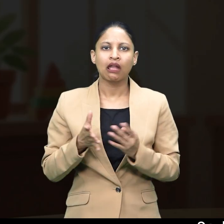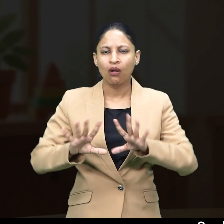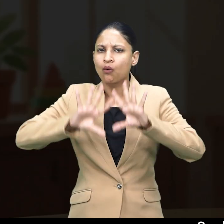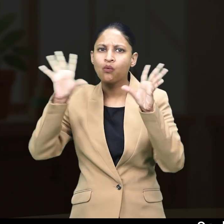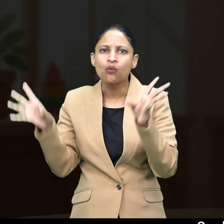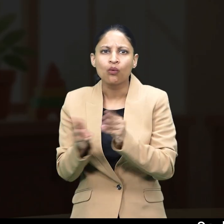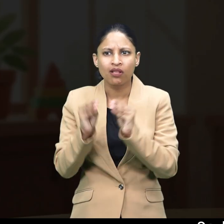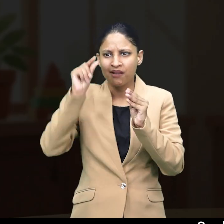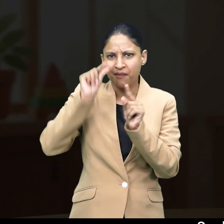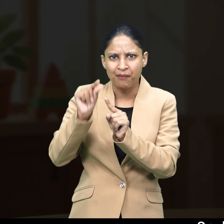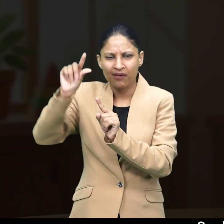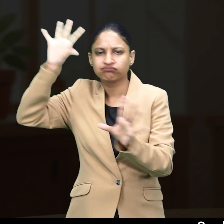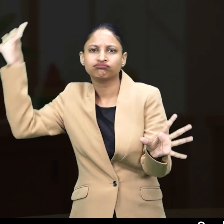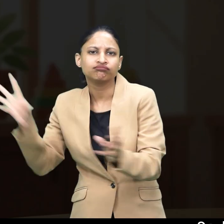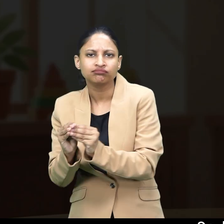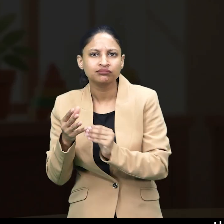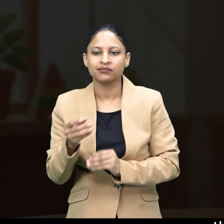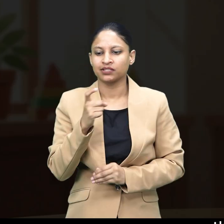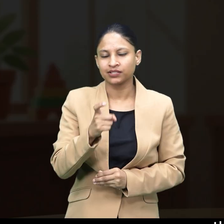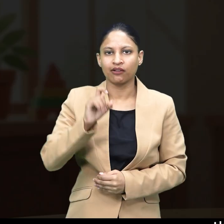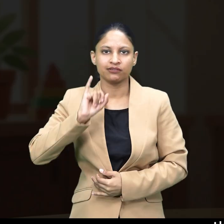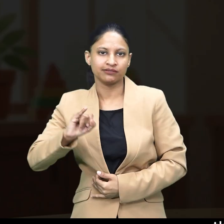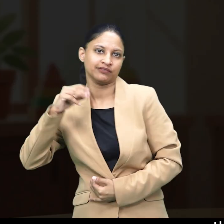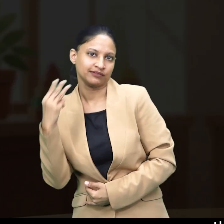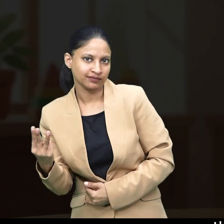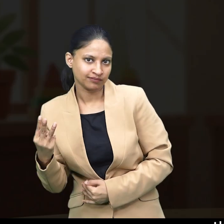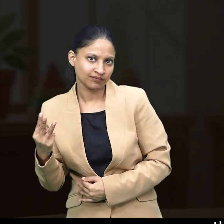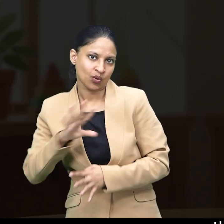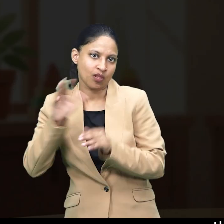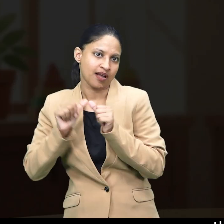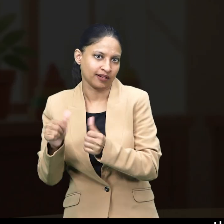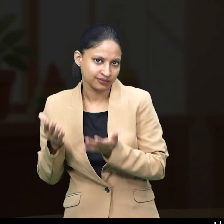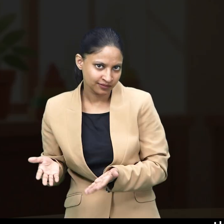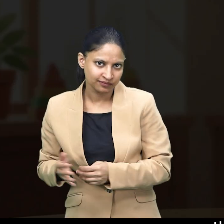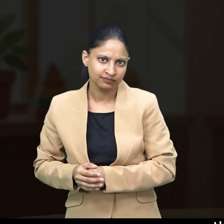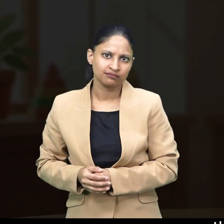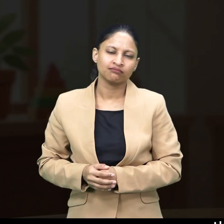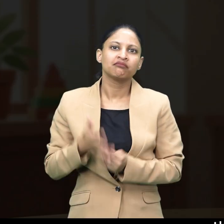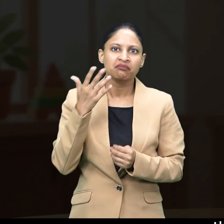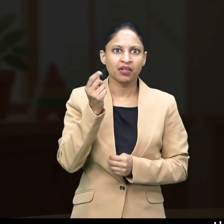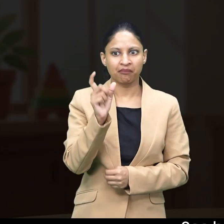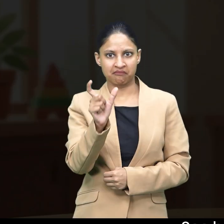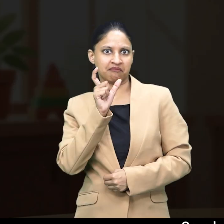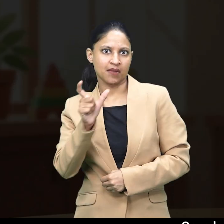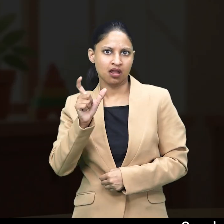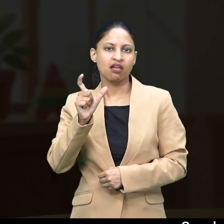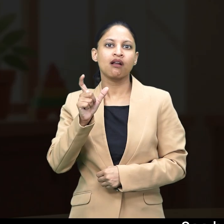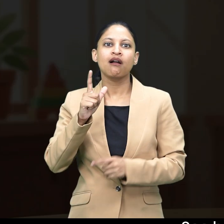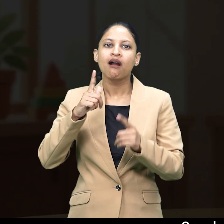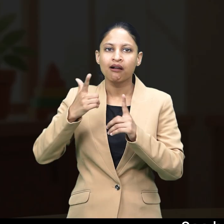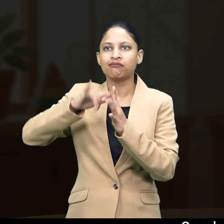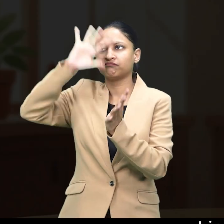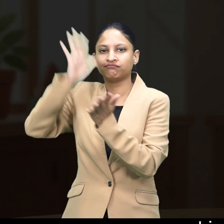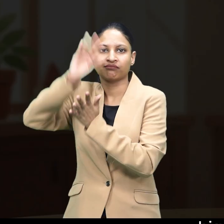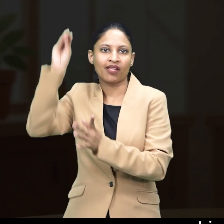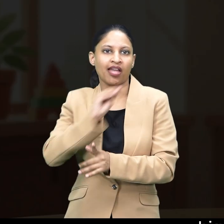So, let's put them together. The final answer is 763. See how carrying